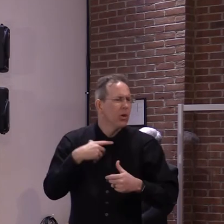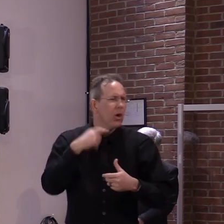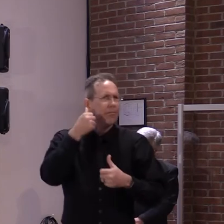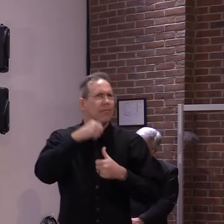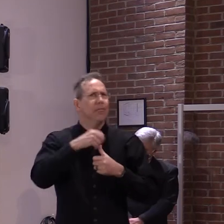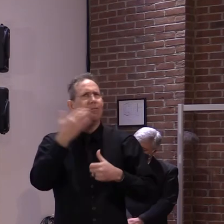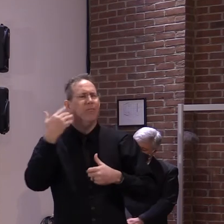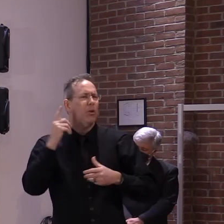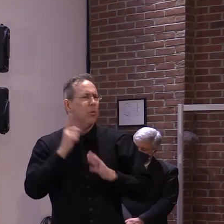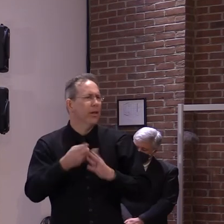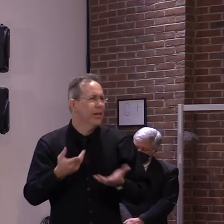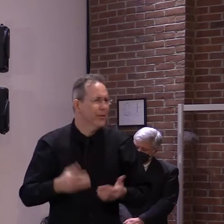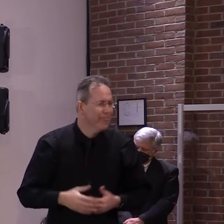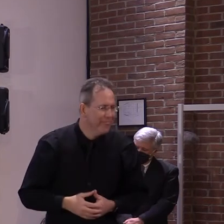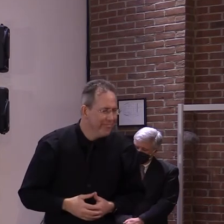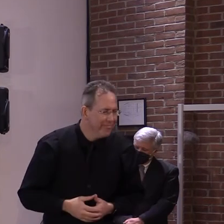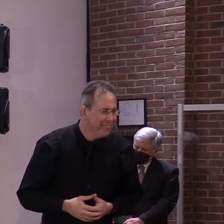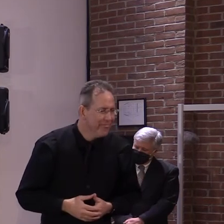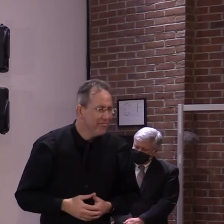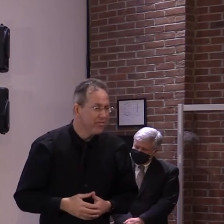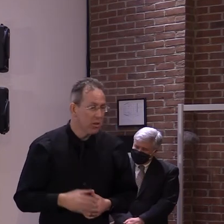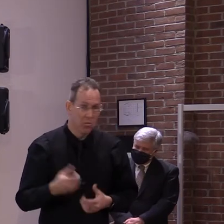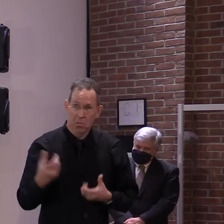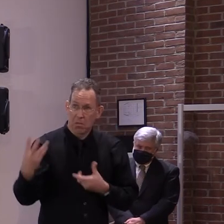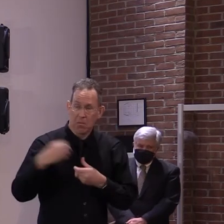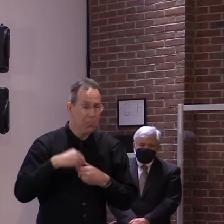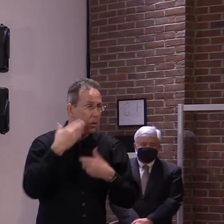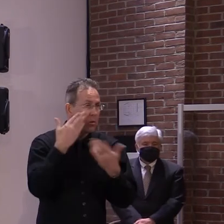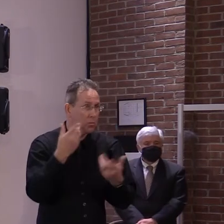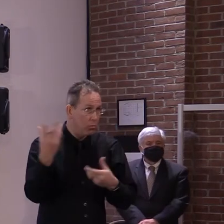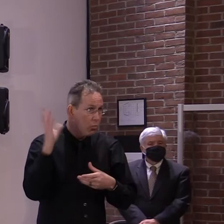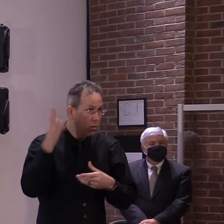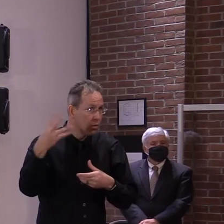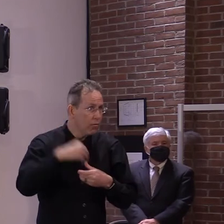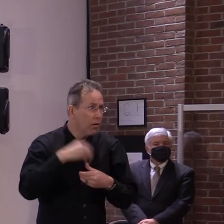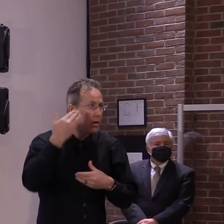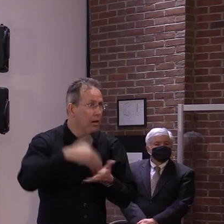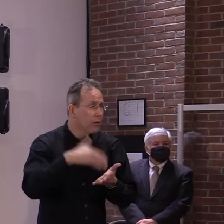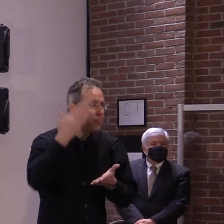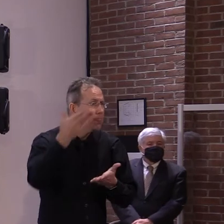you thank you